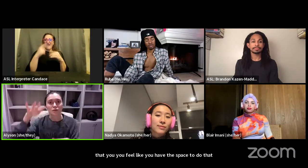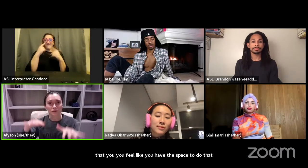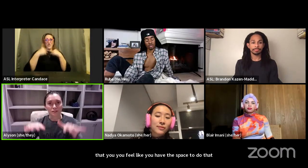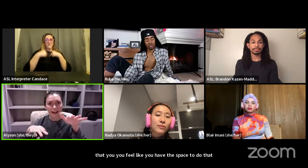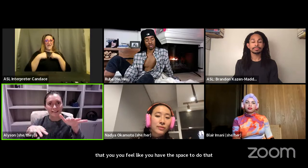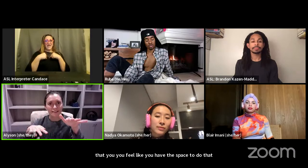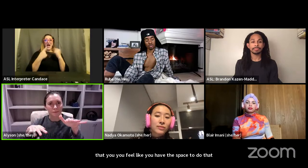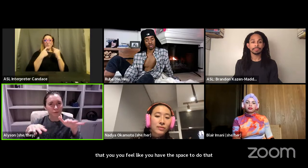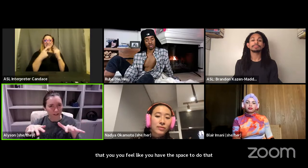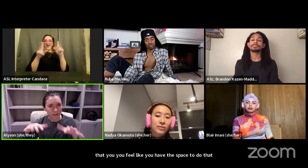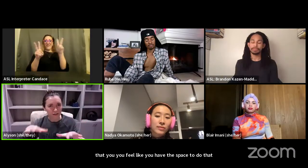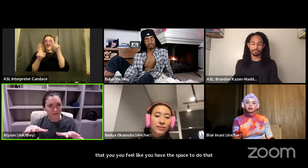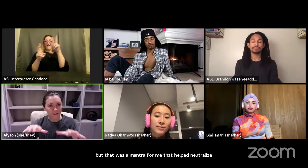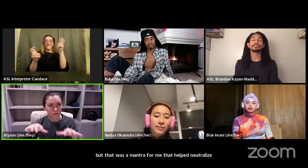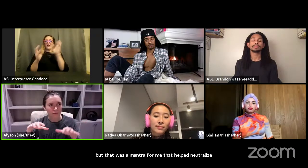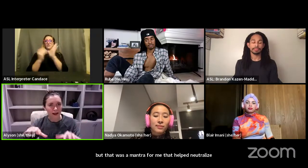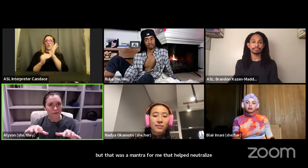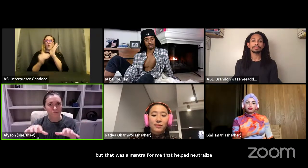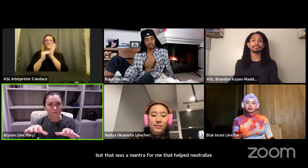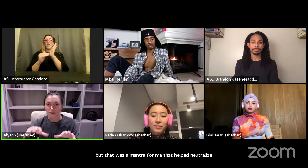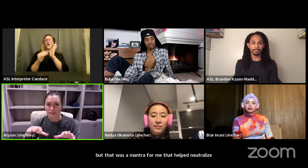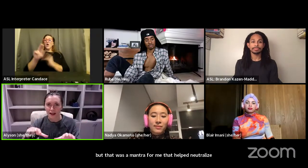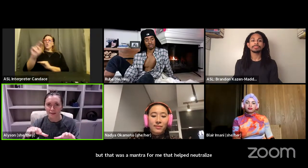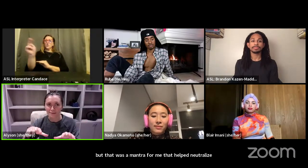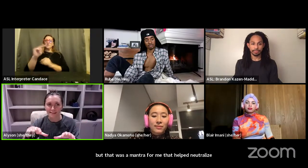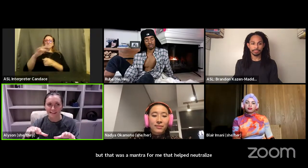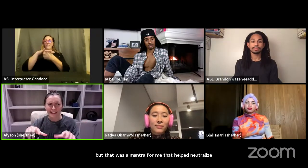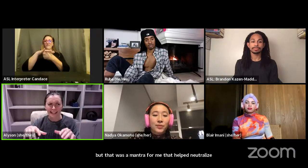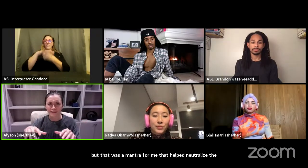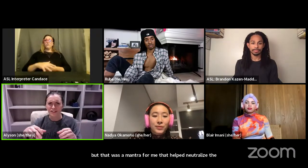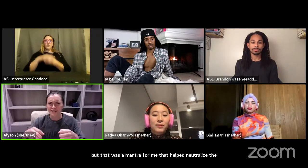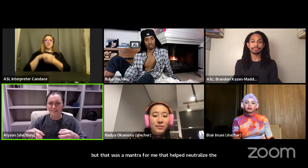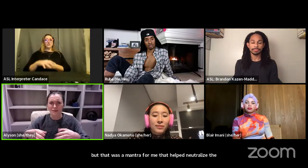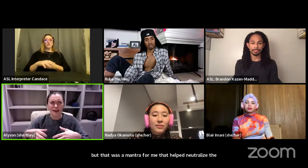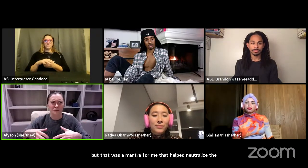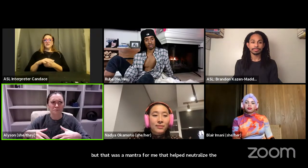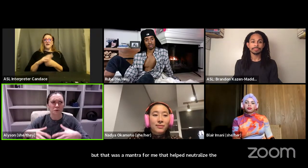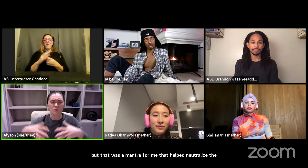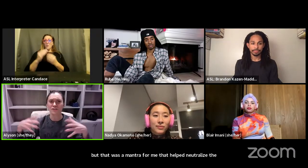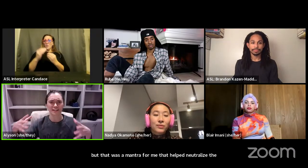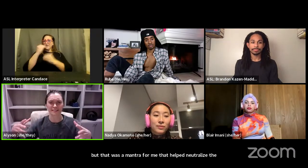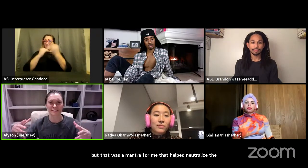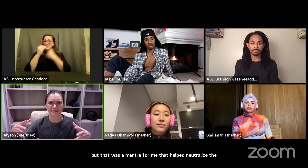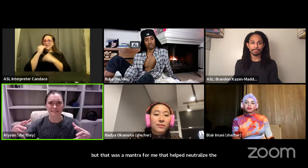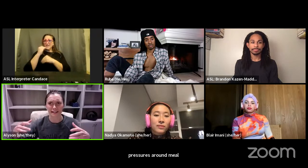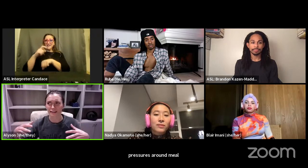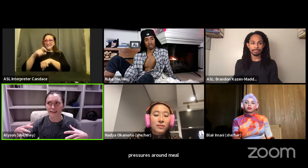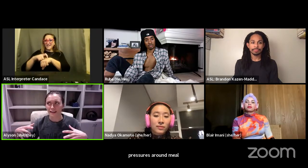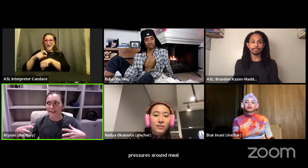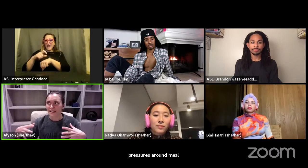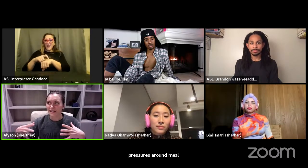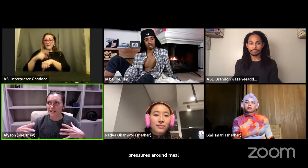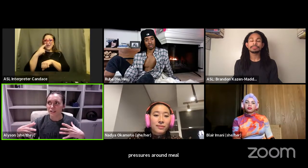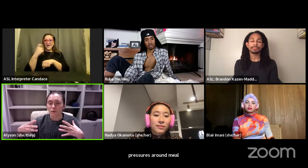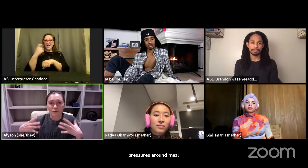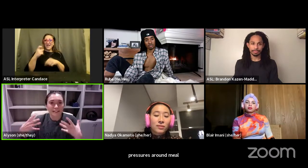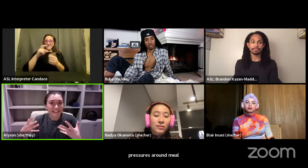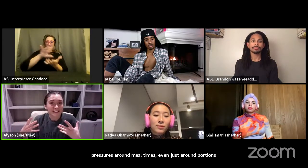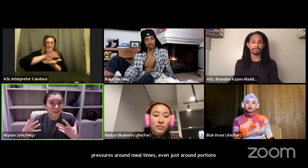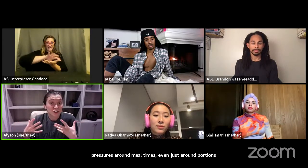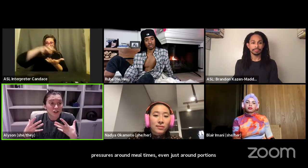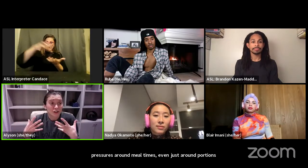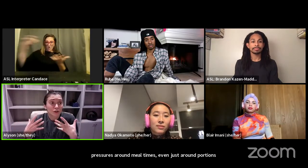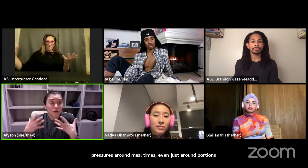helped neutralize the pressures around mealtimes, even just around portions. Like,